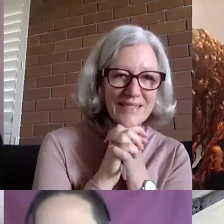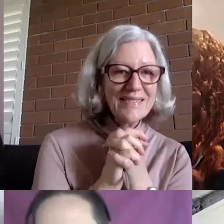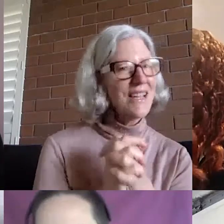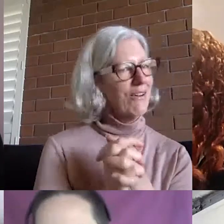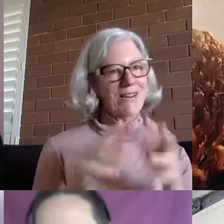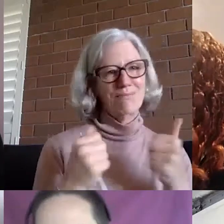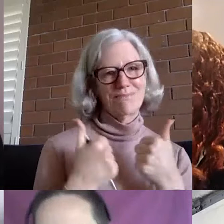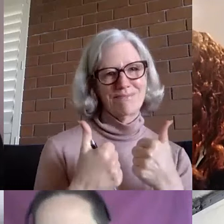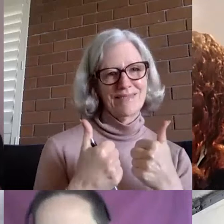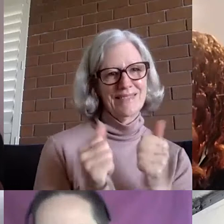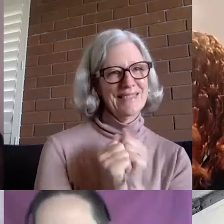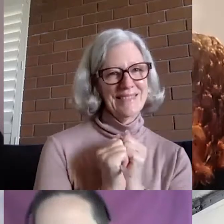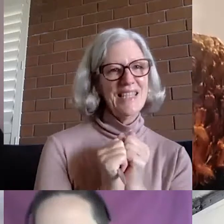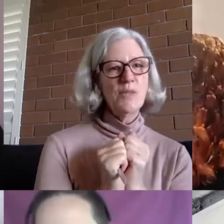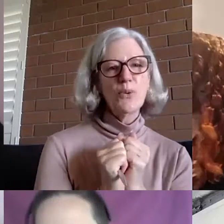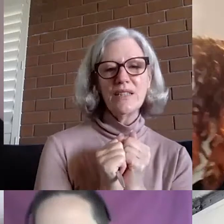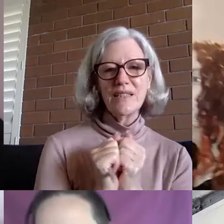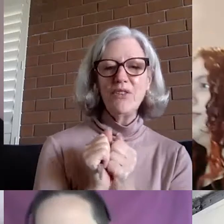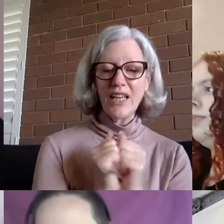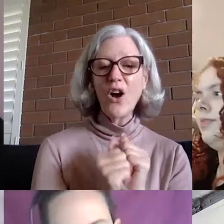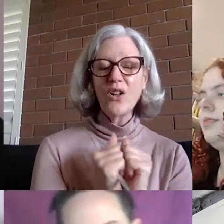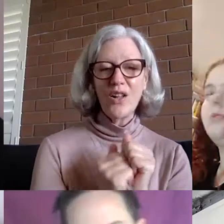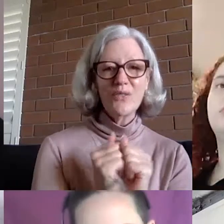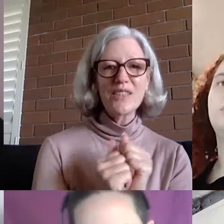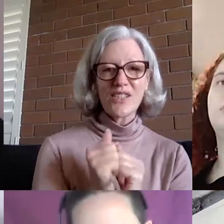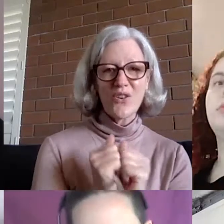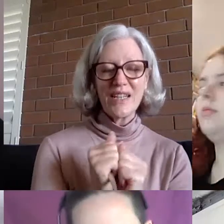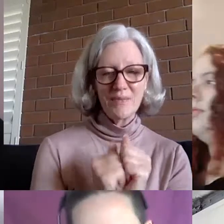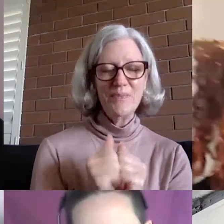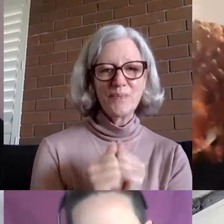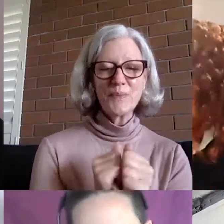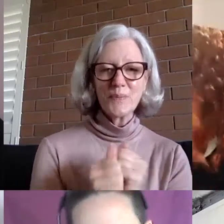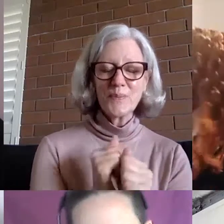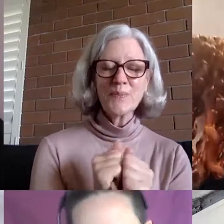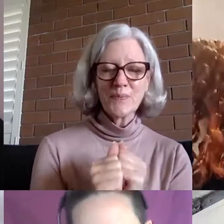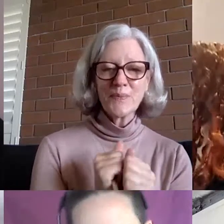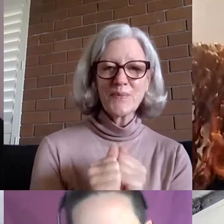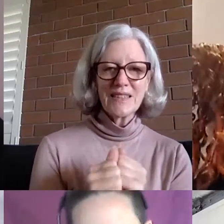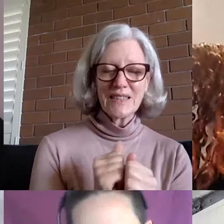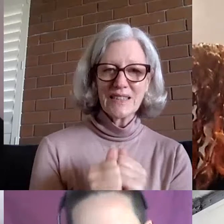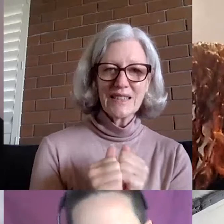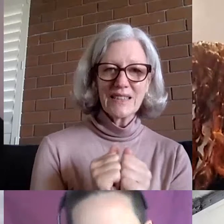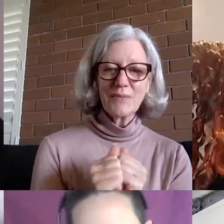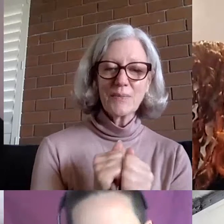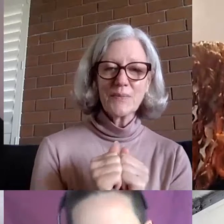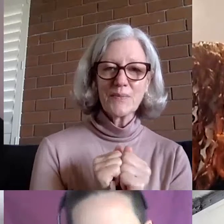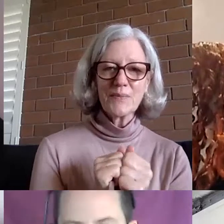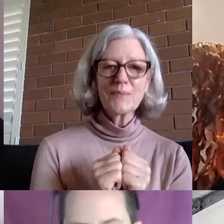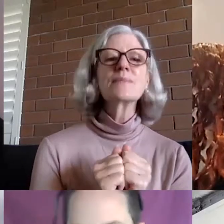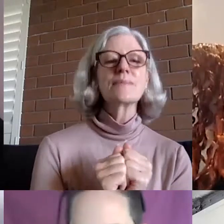her snaffle it up for me. That's brilliant. If you get it, Trevor Johnson is what's known as a